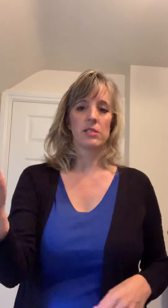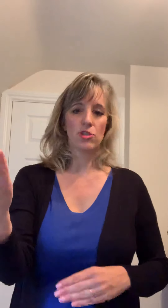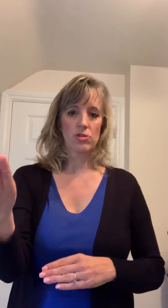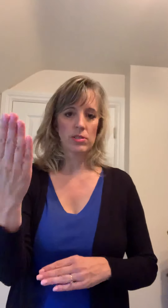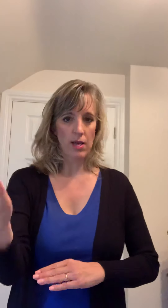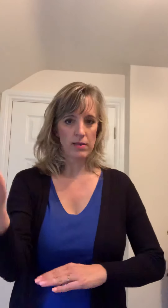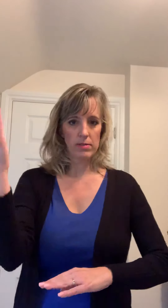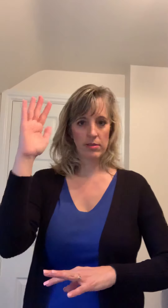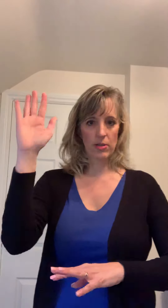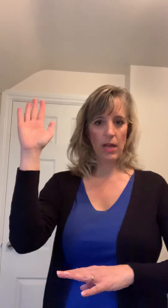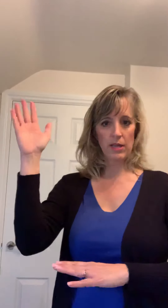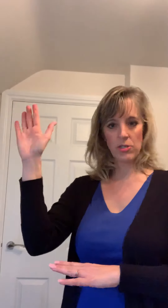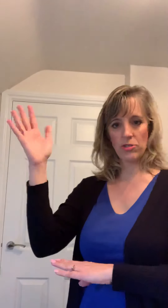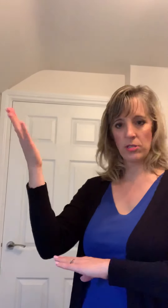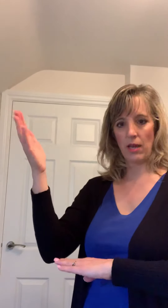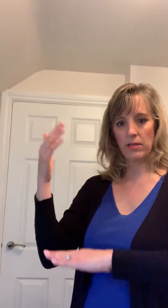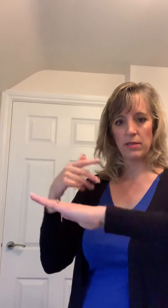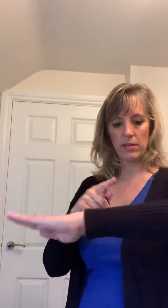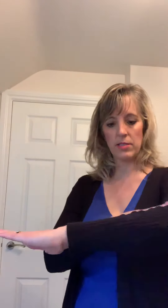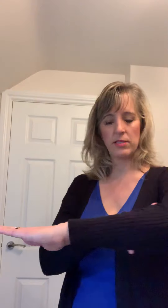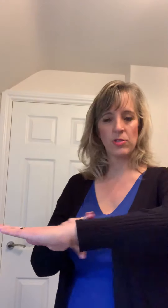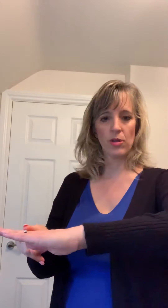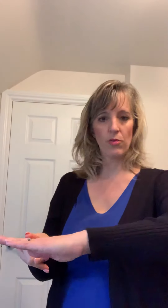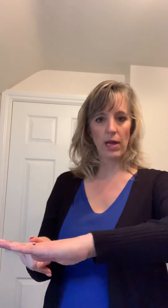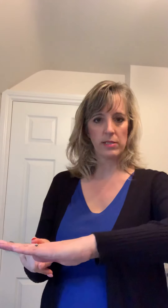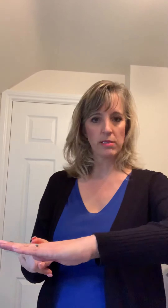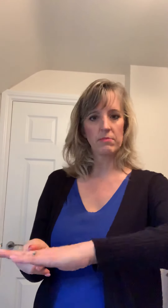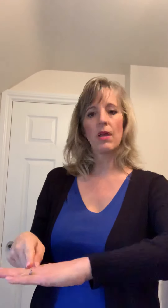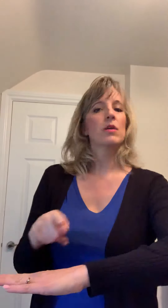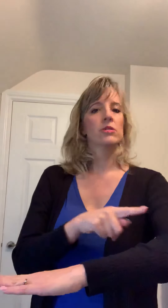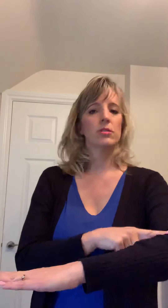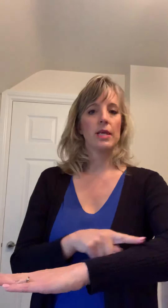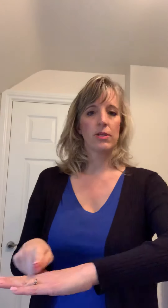is your sun. Your hand is your sun. This is your horizon. So you take your